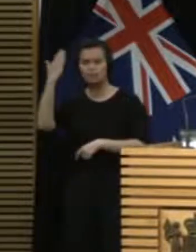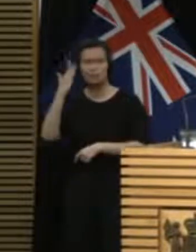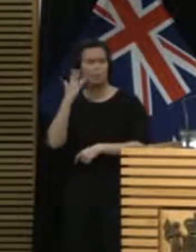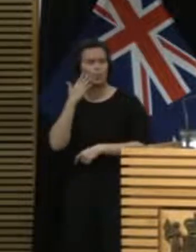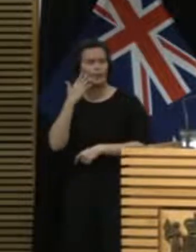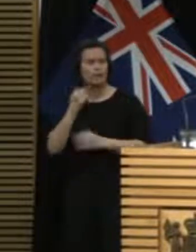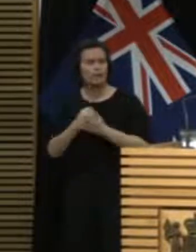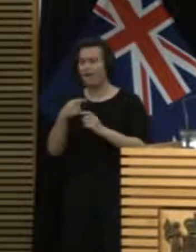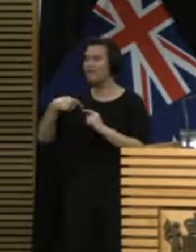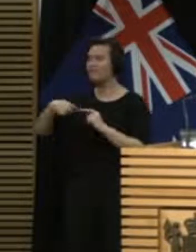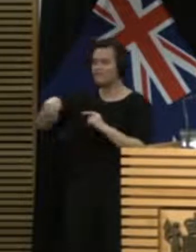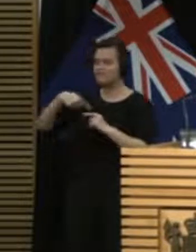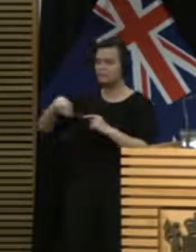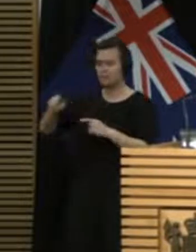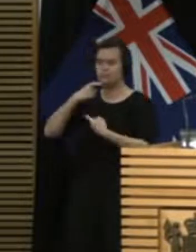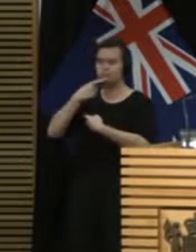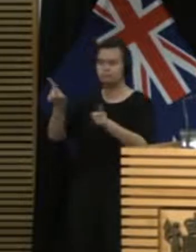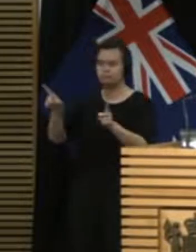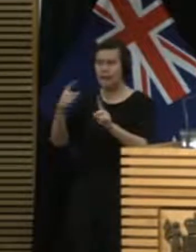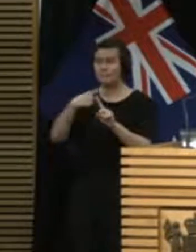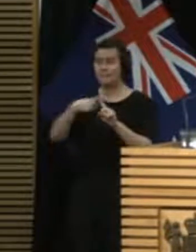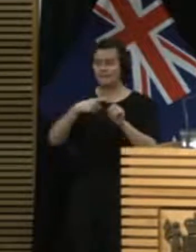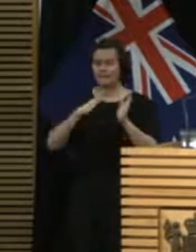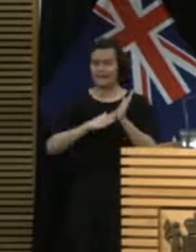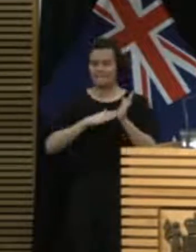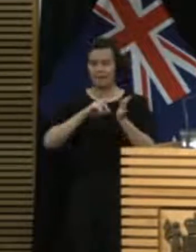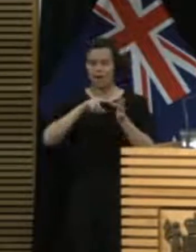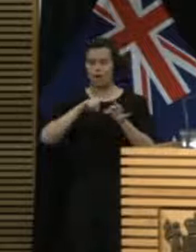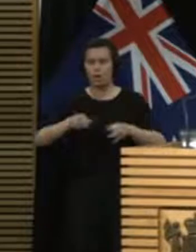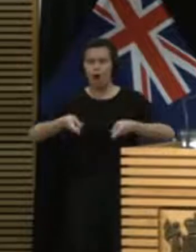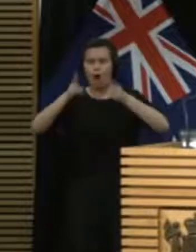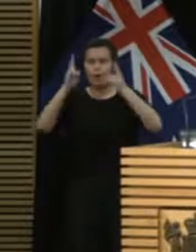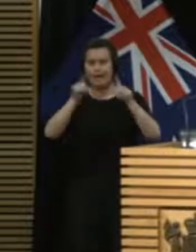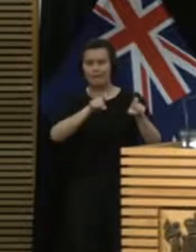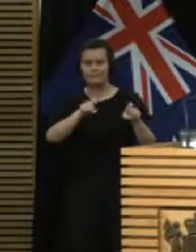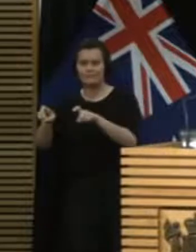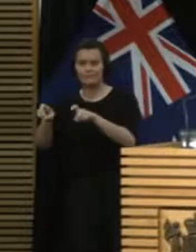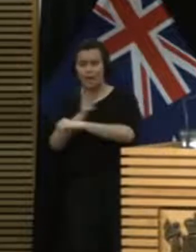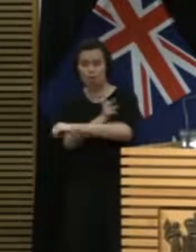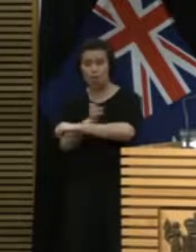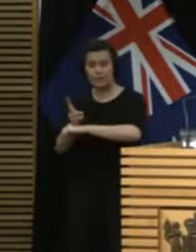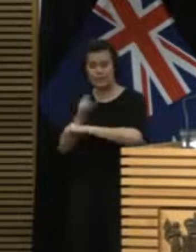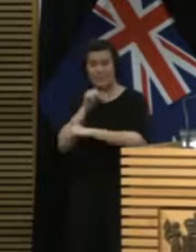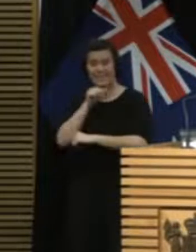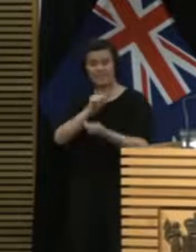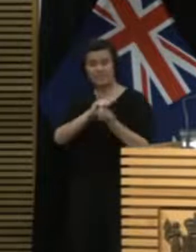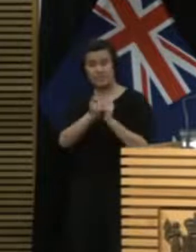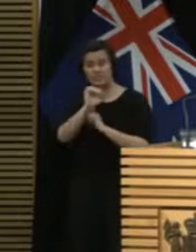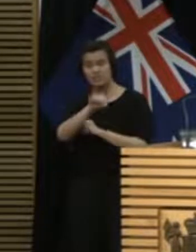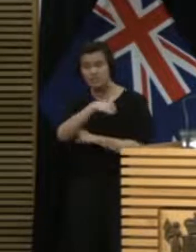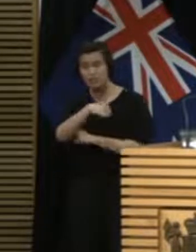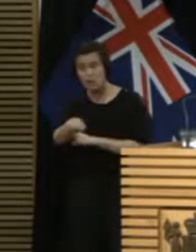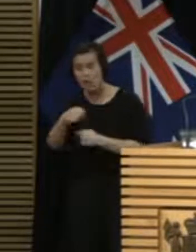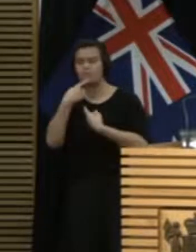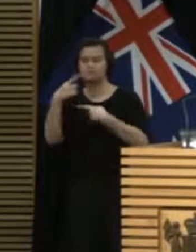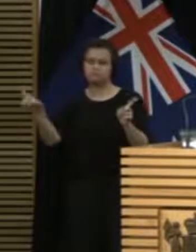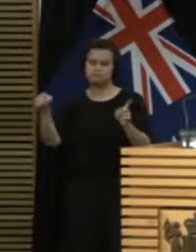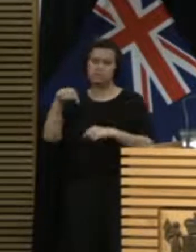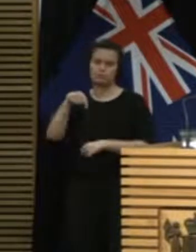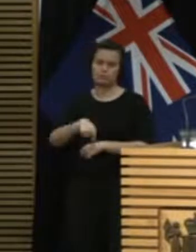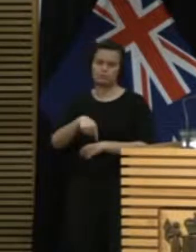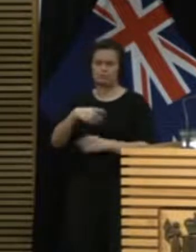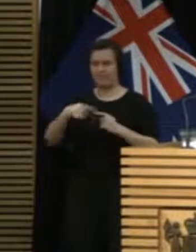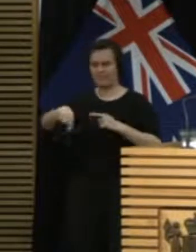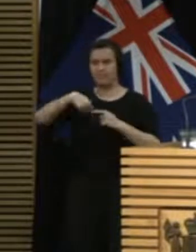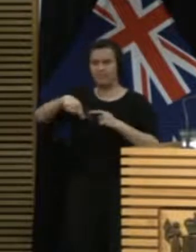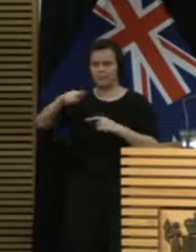those decisions. We will also discuss MIQ this week as well. I'm pretty sure I already gave an indication of that though. I'm going to finish with Derek and